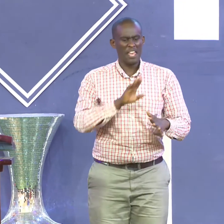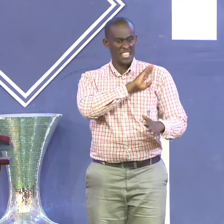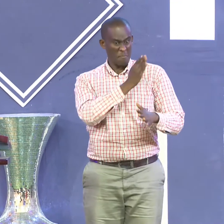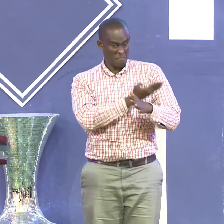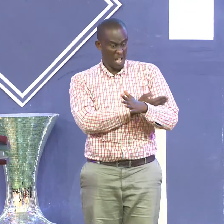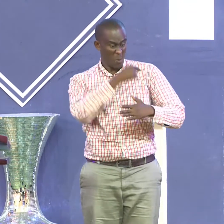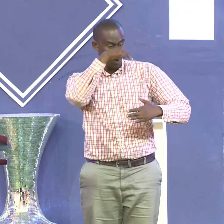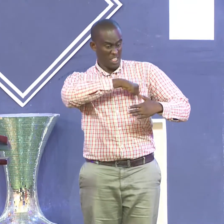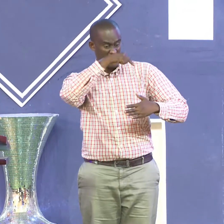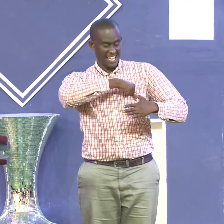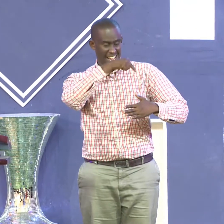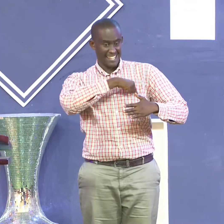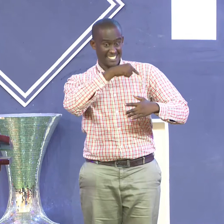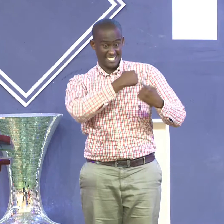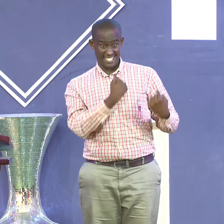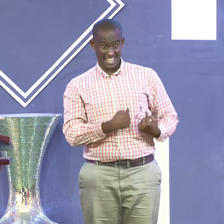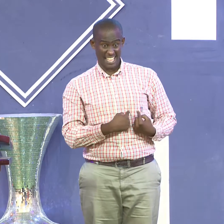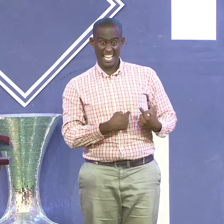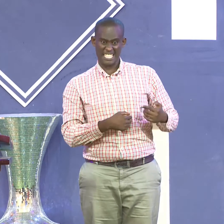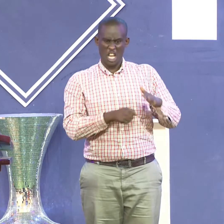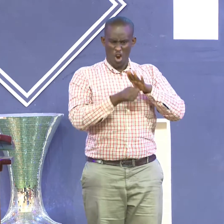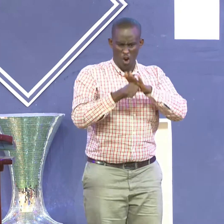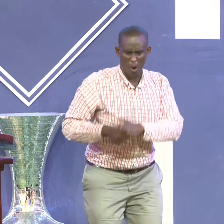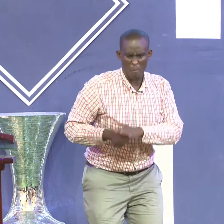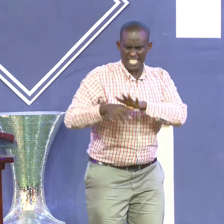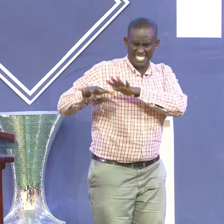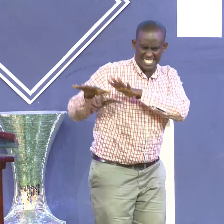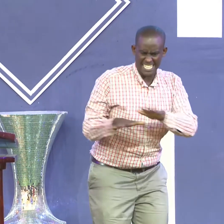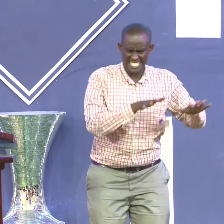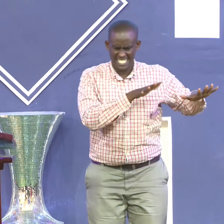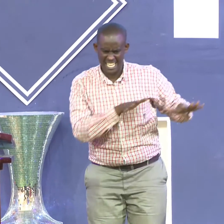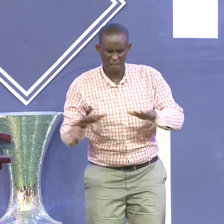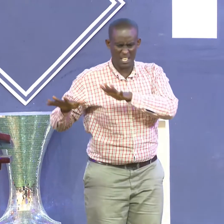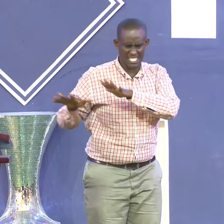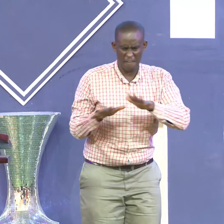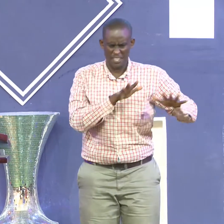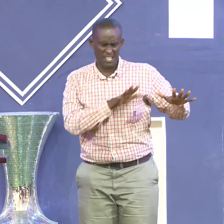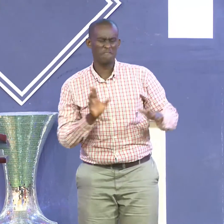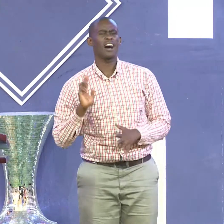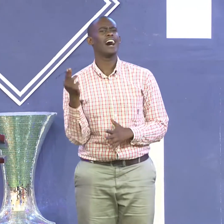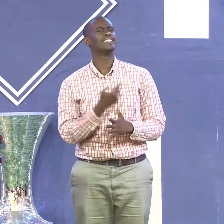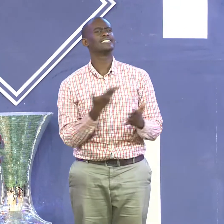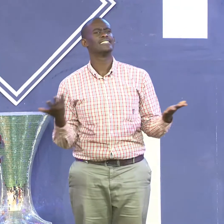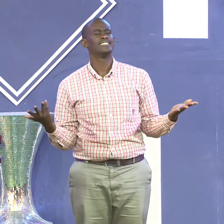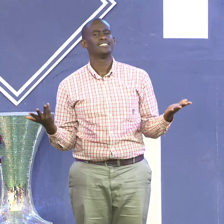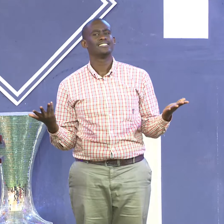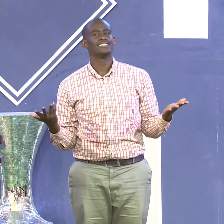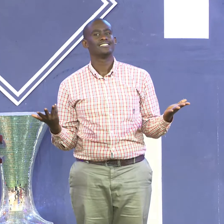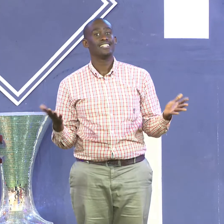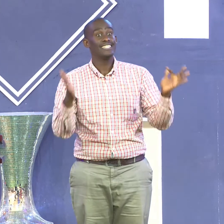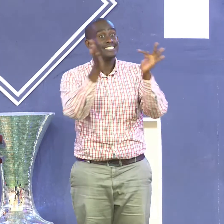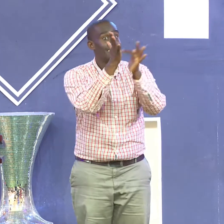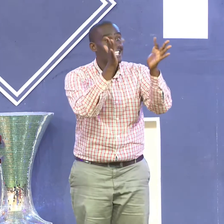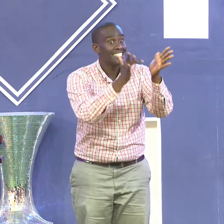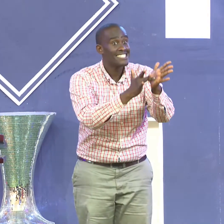Agatutawaanya mufe. The power that is against us within us. Disturbing us. The power that is disturbing us. Ye